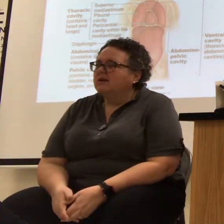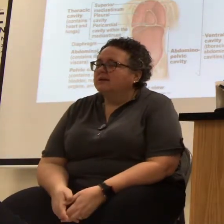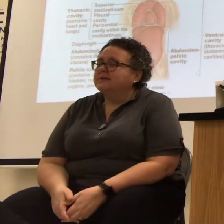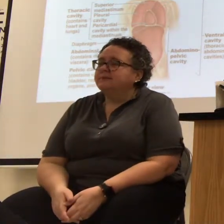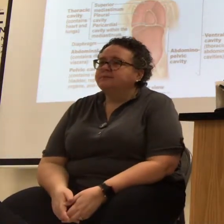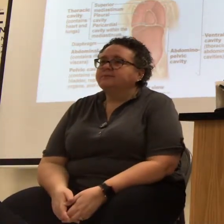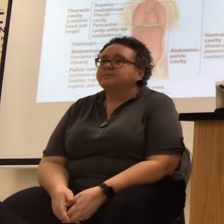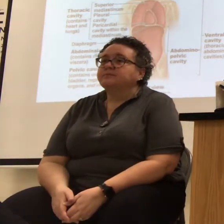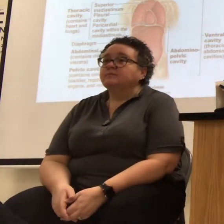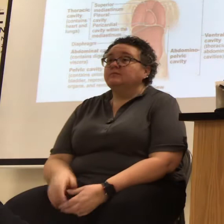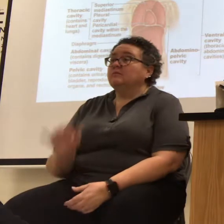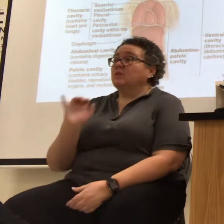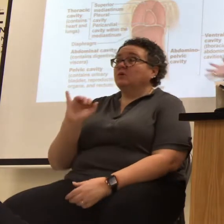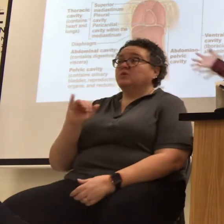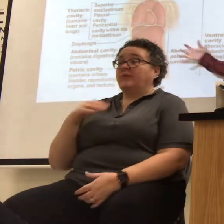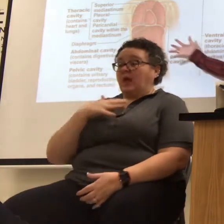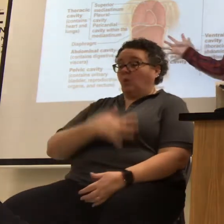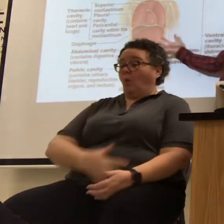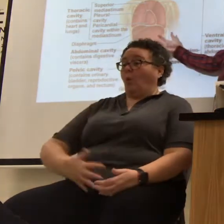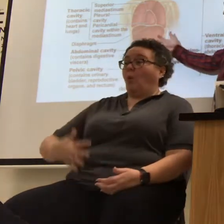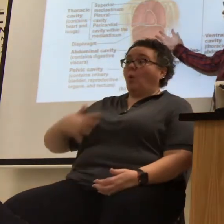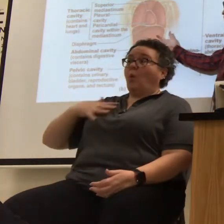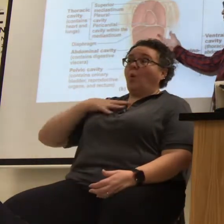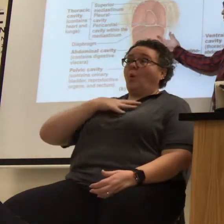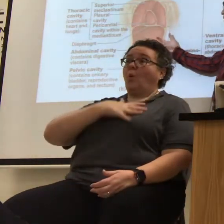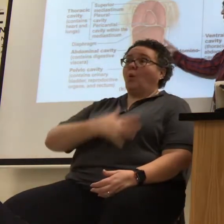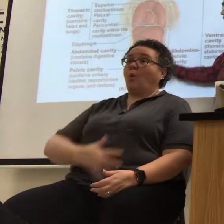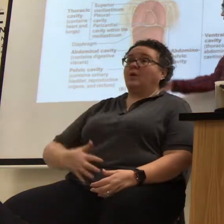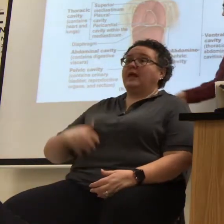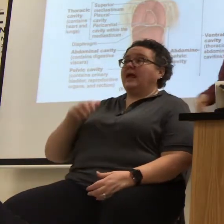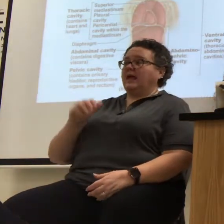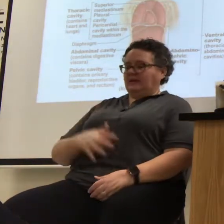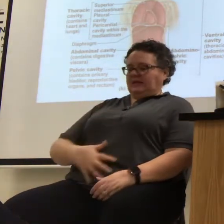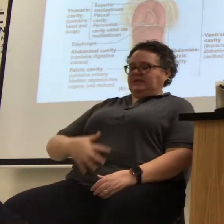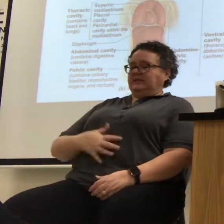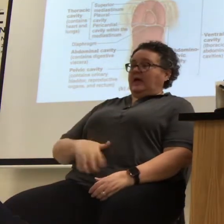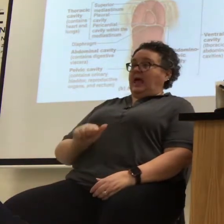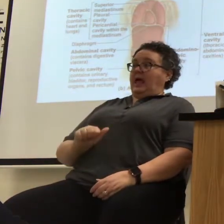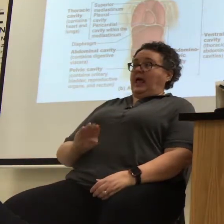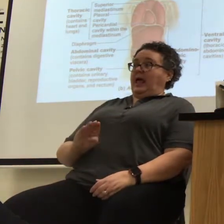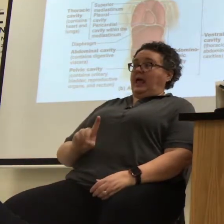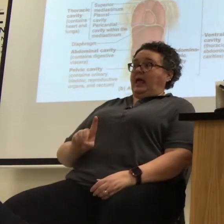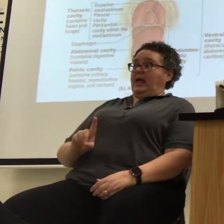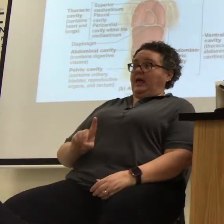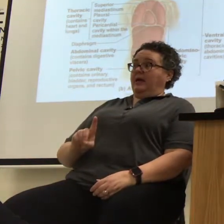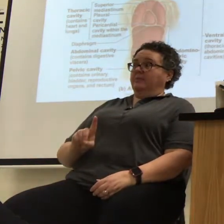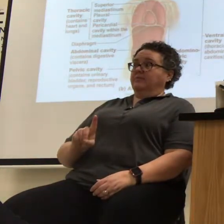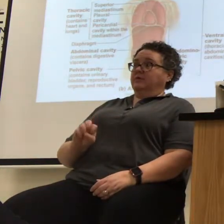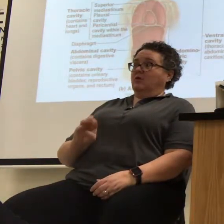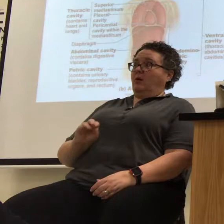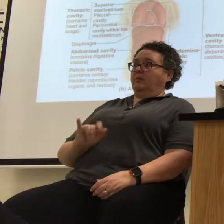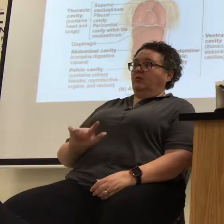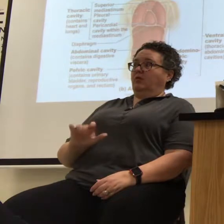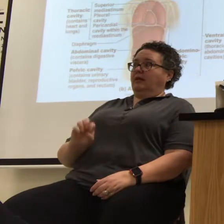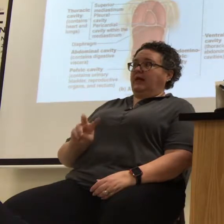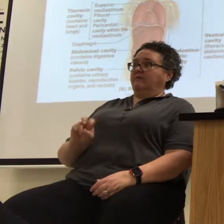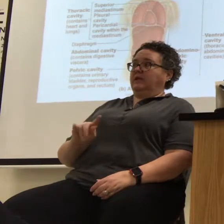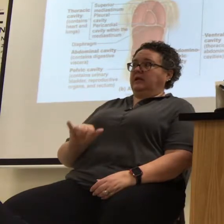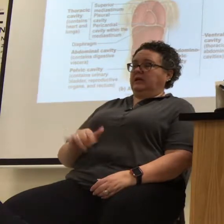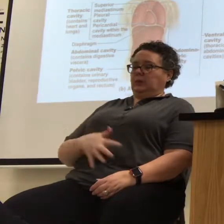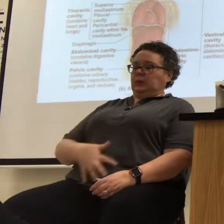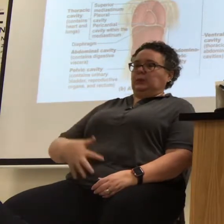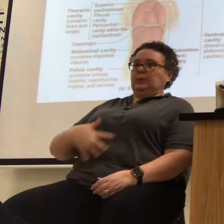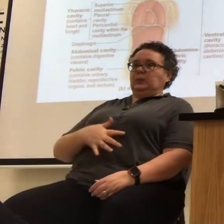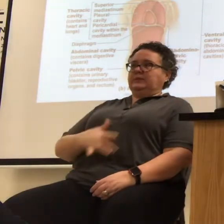So this whole big space is your ab cavity, okay, inferior to the diaphragm, abdominal cavity.